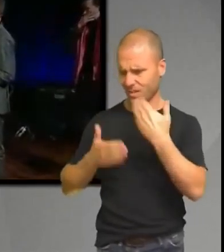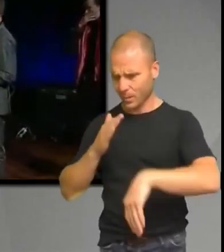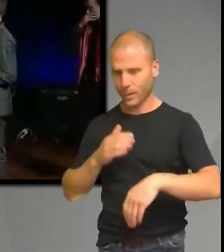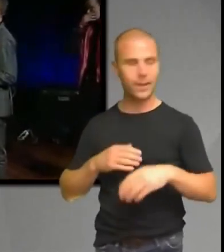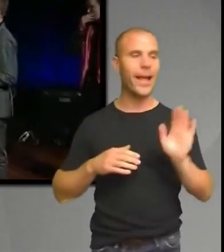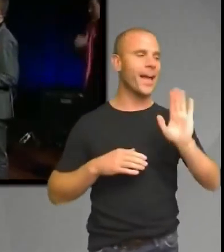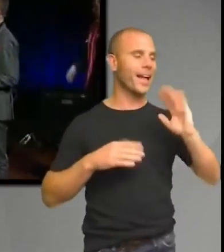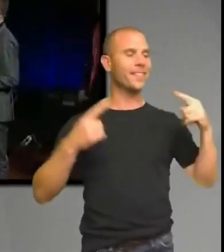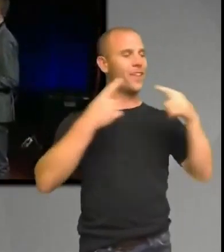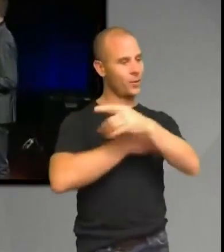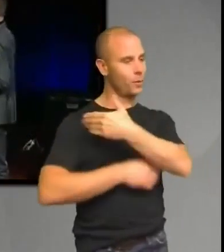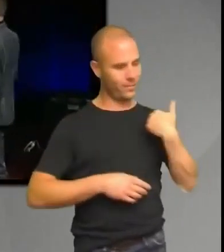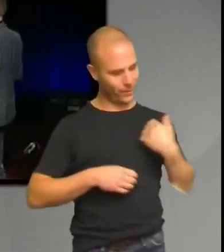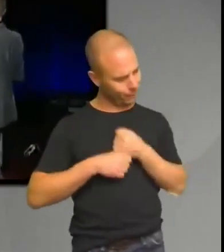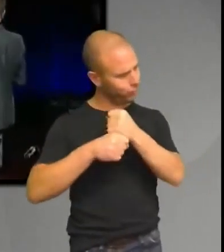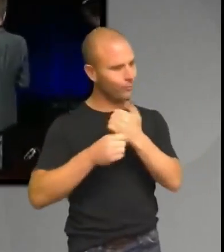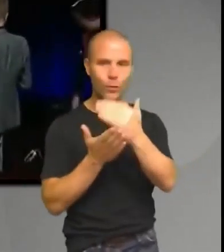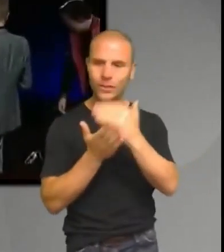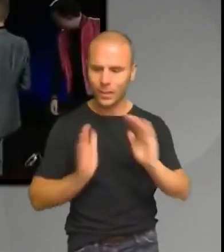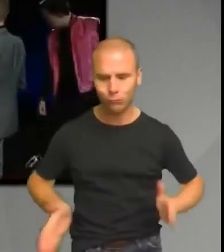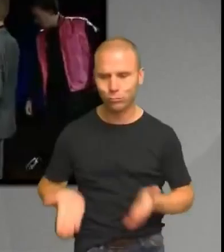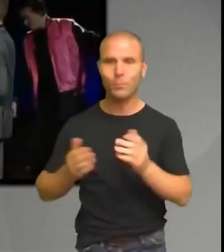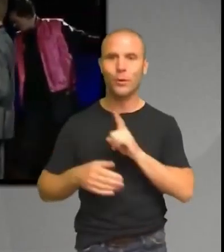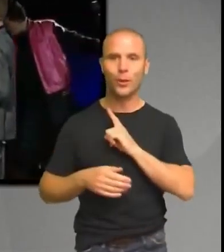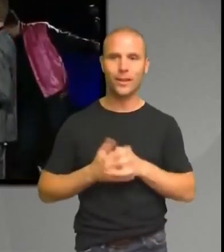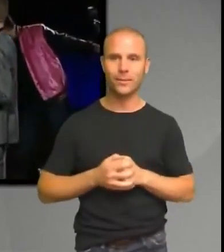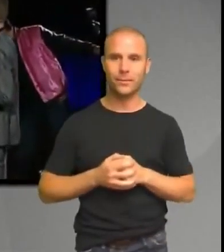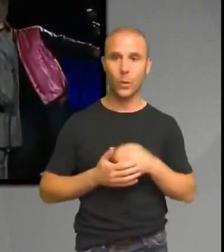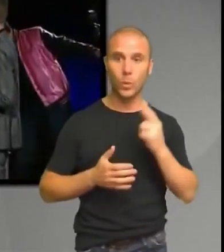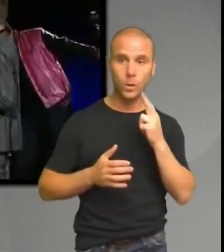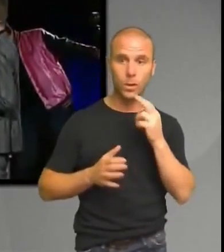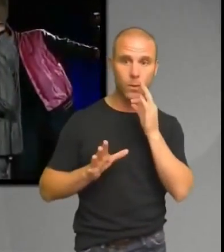Tvärtom. Tvärtom. Ja, vad skönt det är. Hur känns det på scenen nu? Är ni...